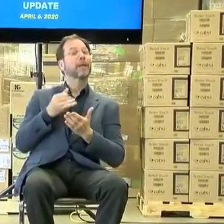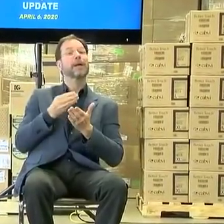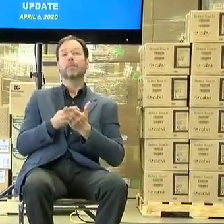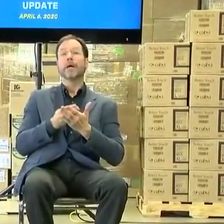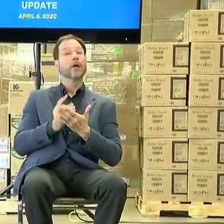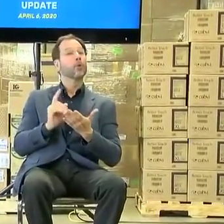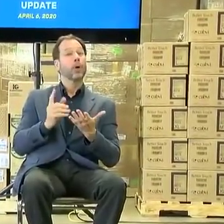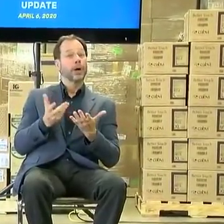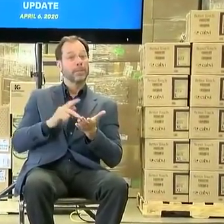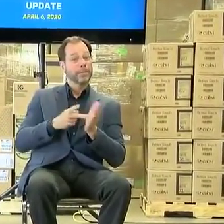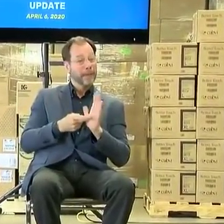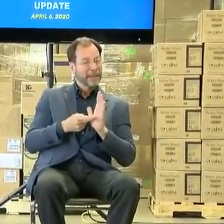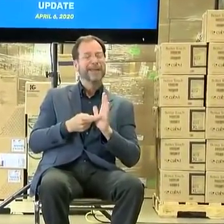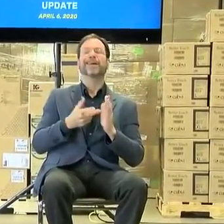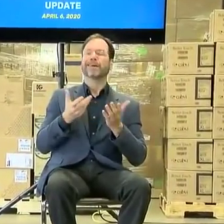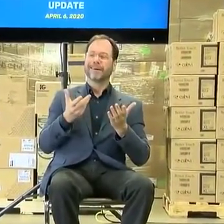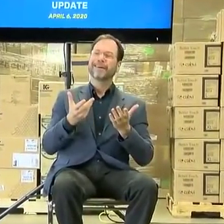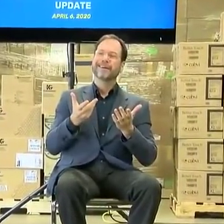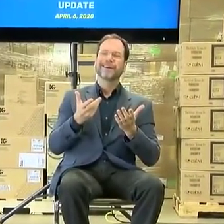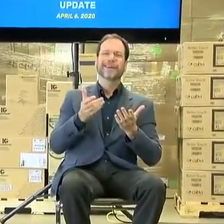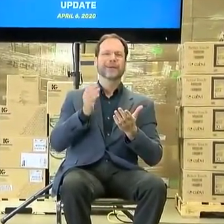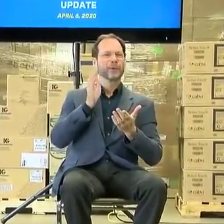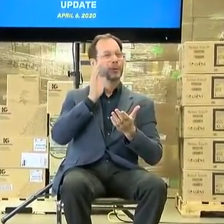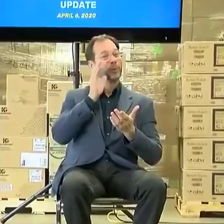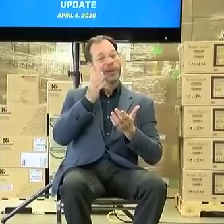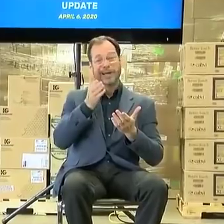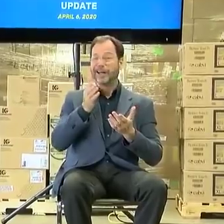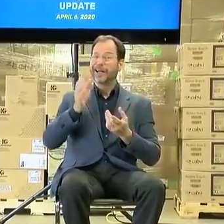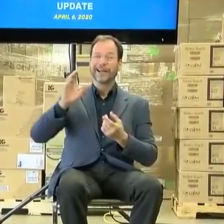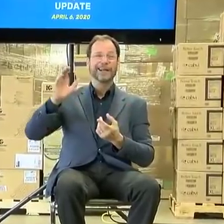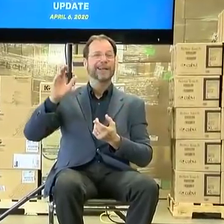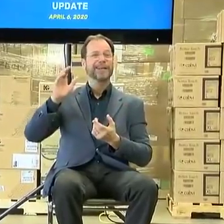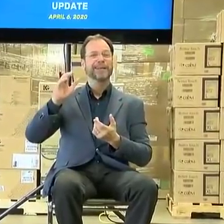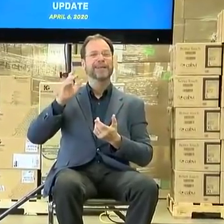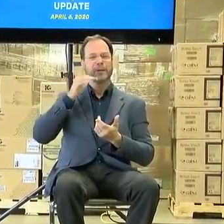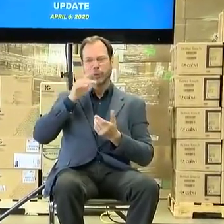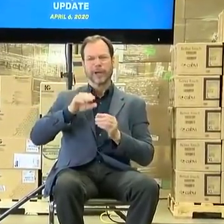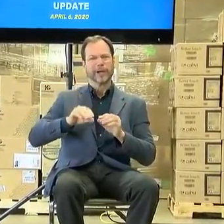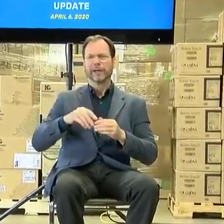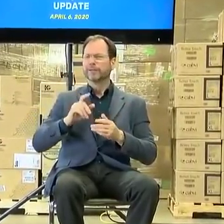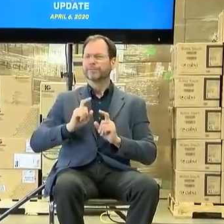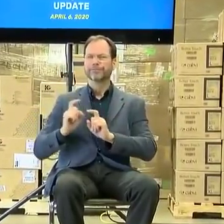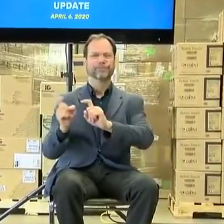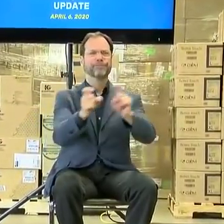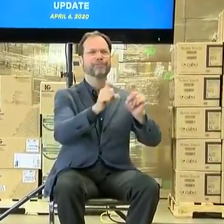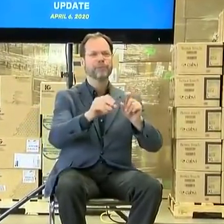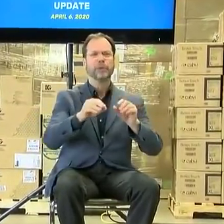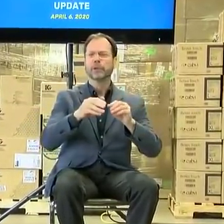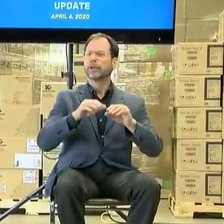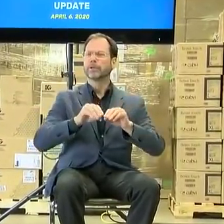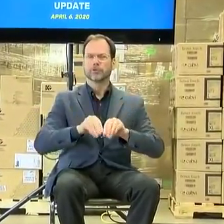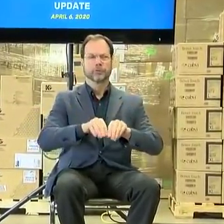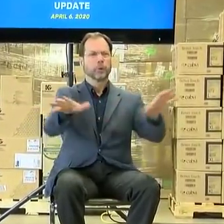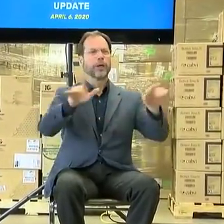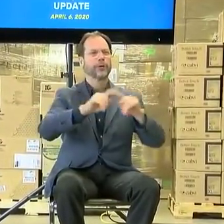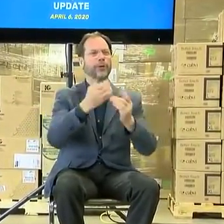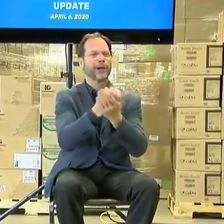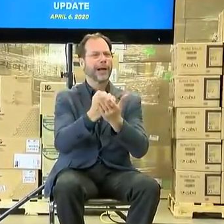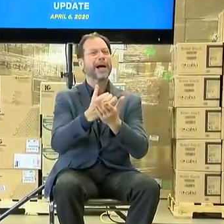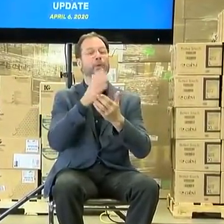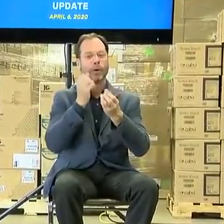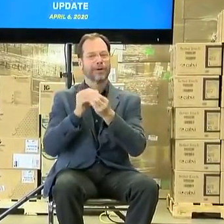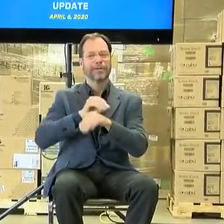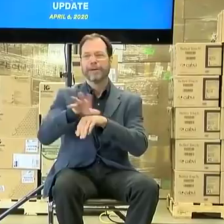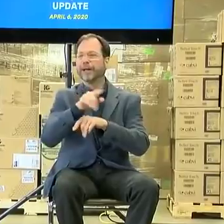is money that will very quickly reinvigorate our economy, start to continue economic